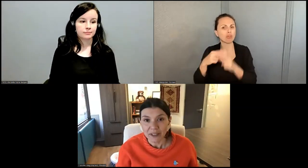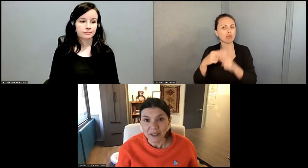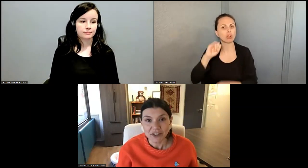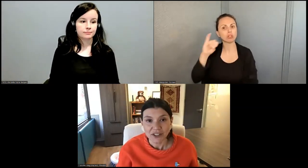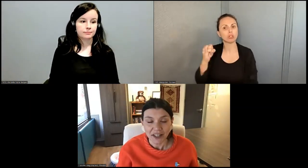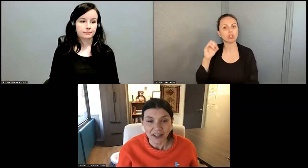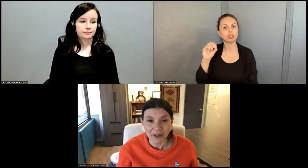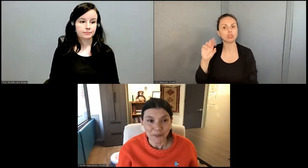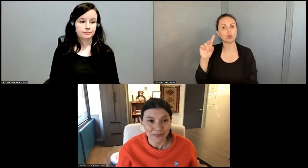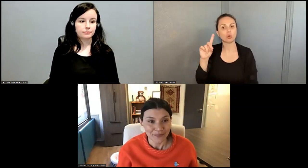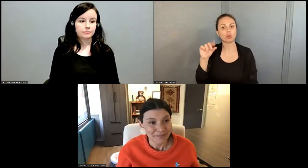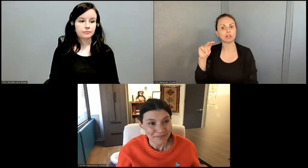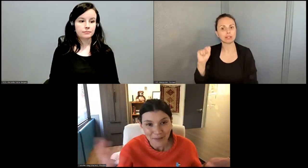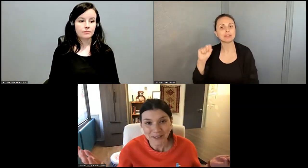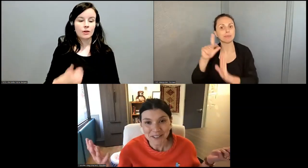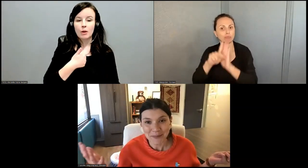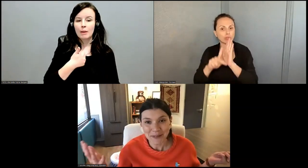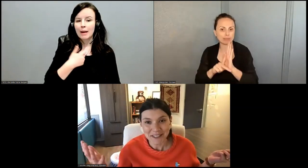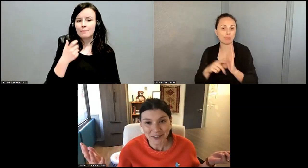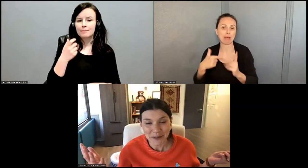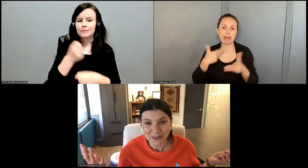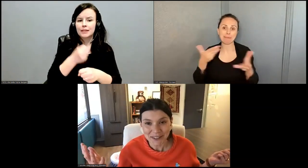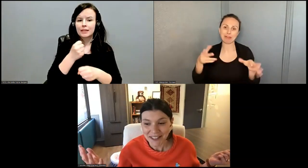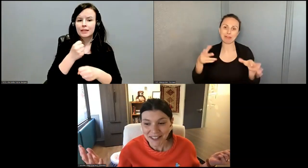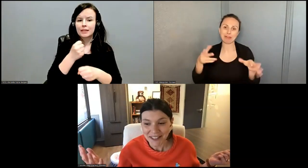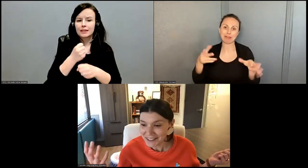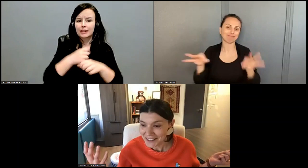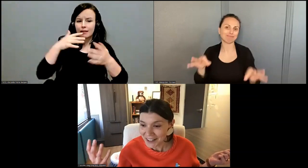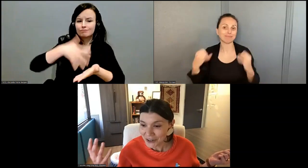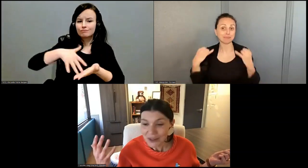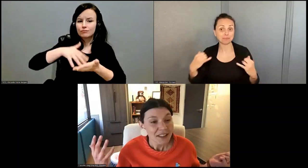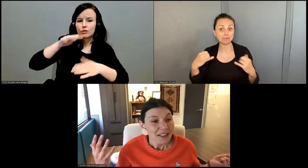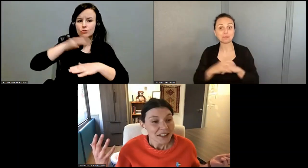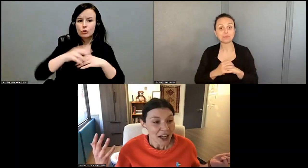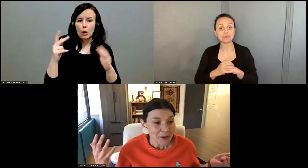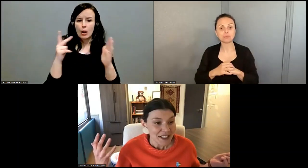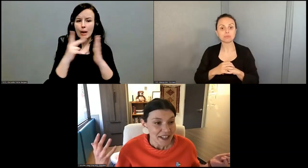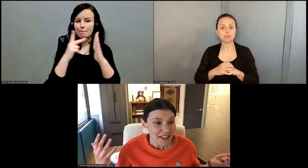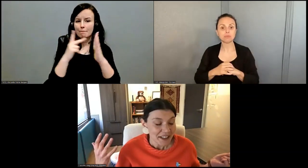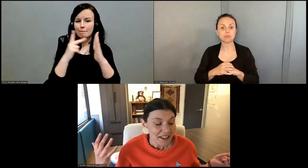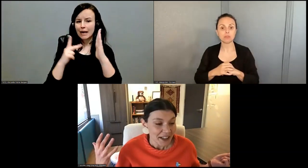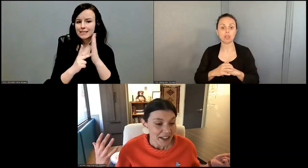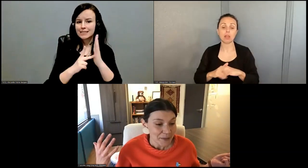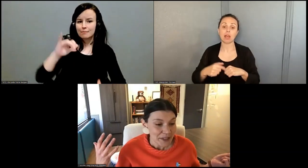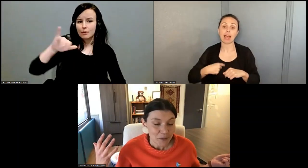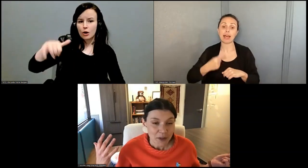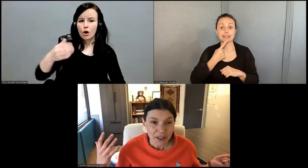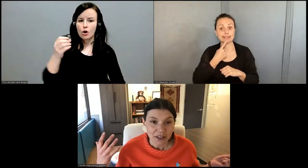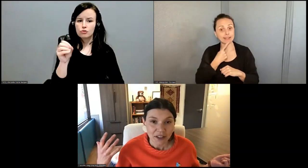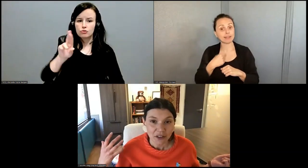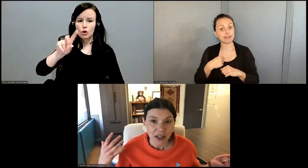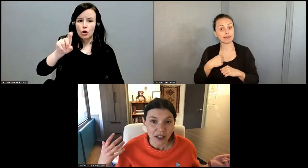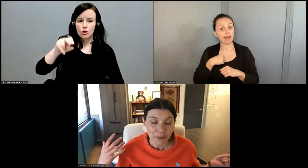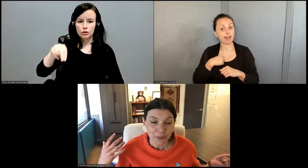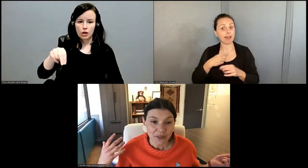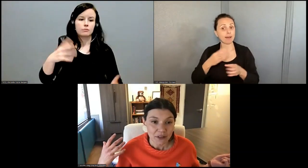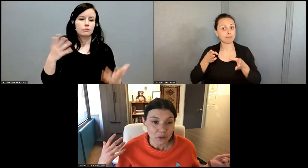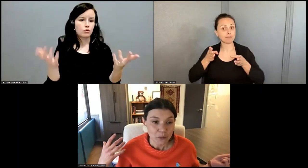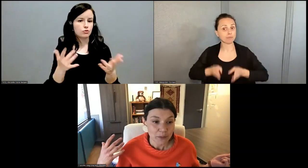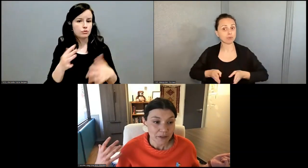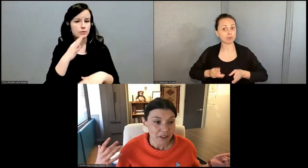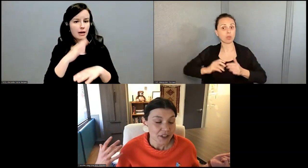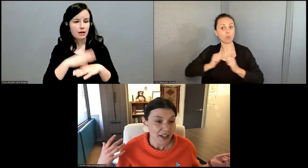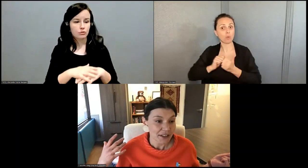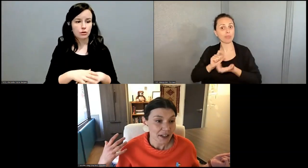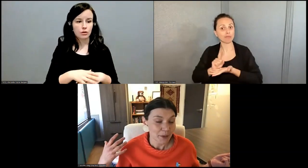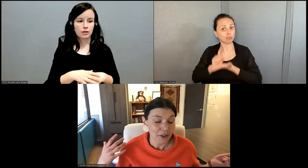Principle, which I'm here to speak to you about today. Now, I will say that I am someone